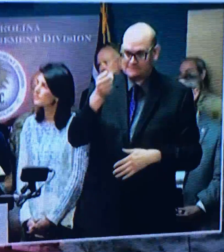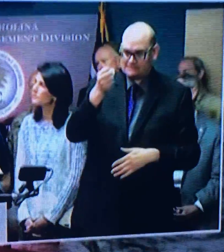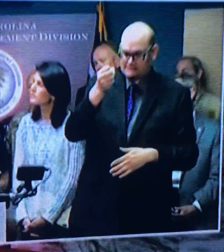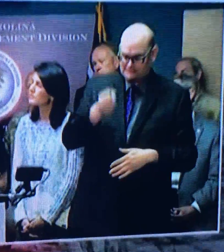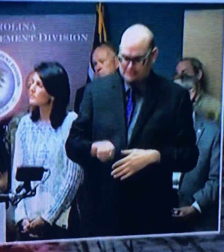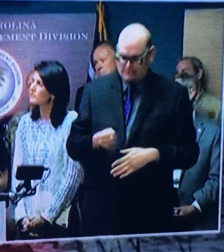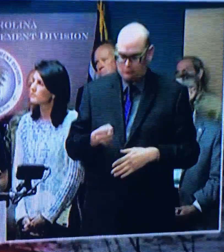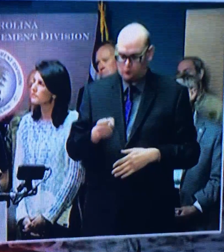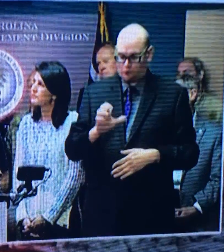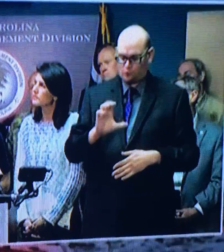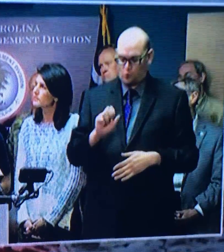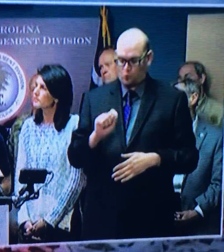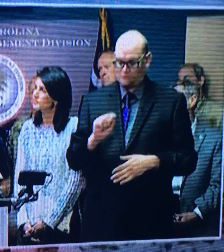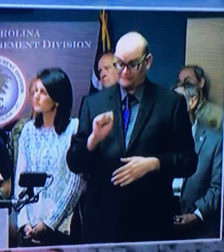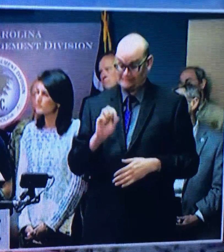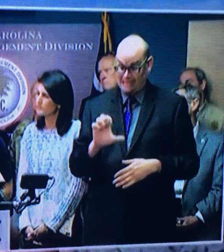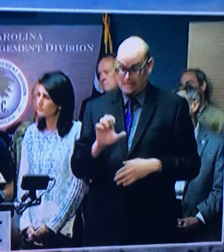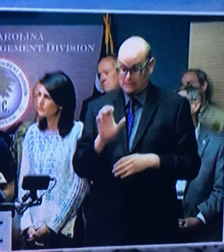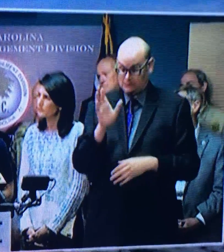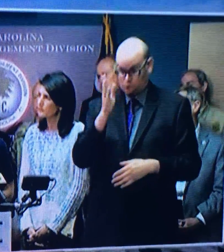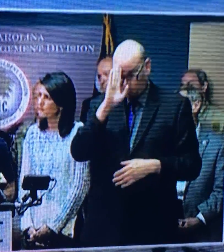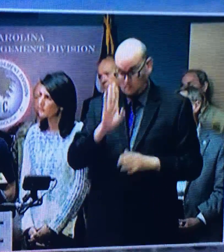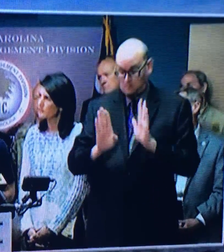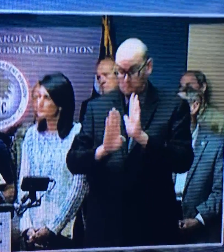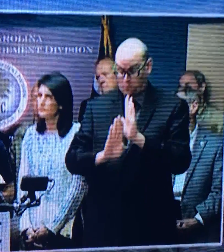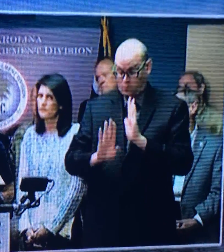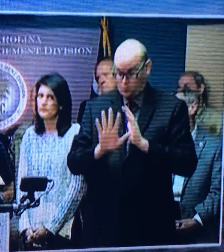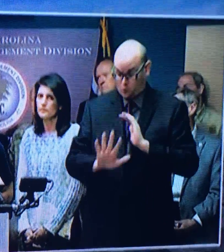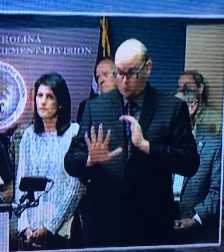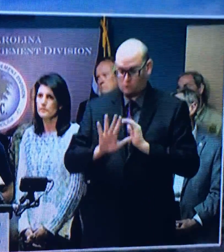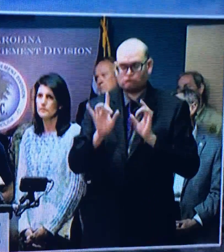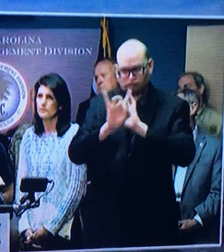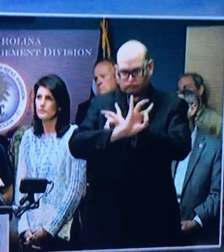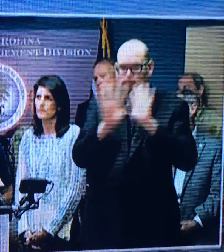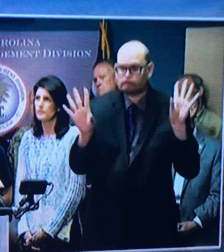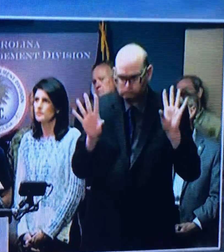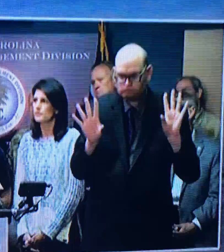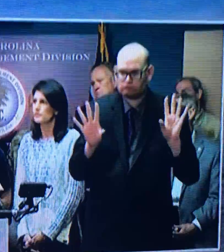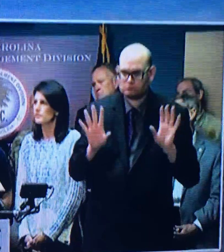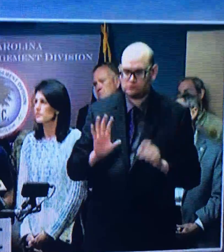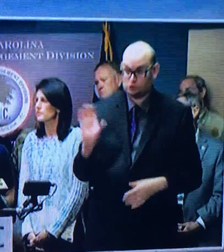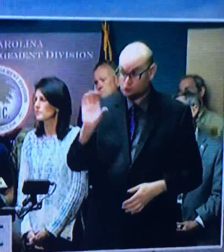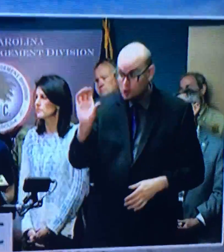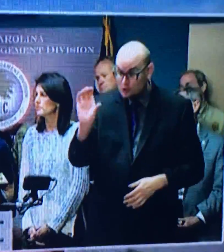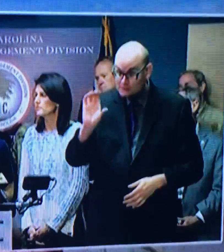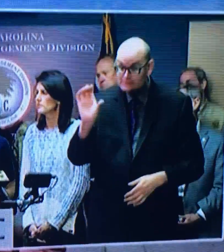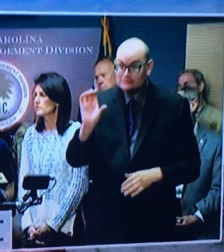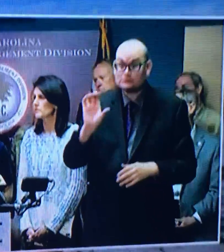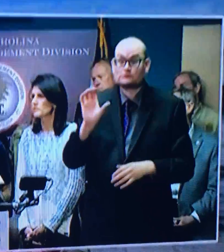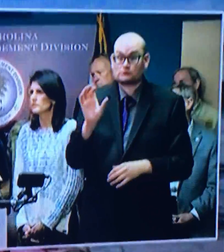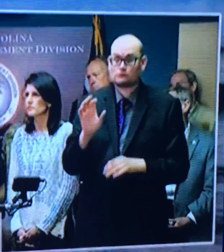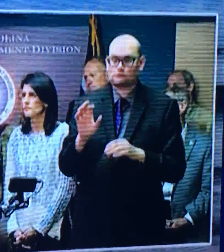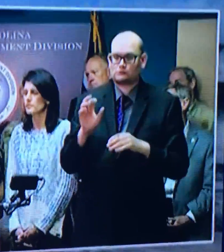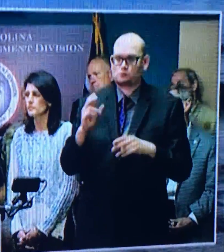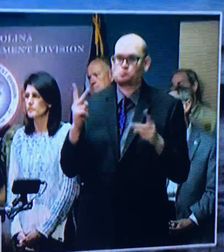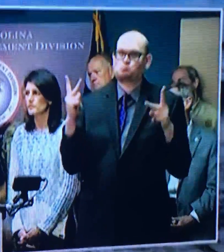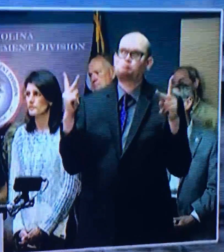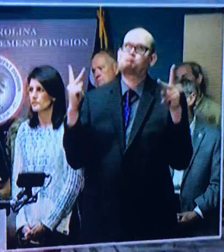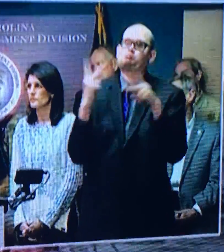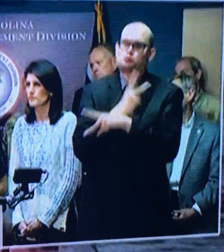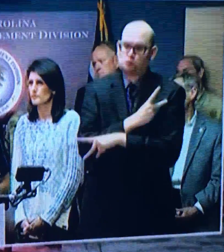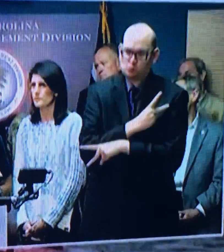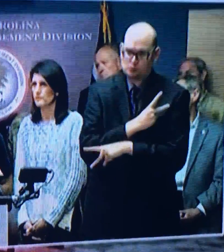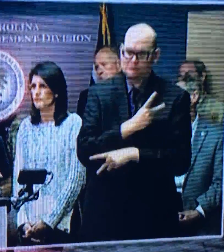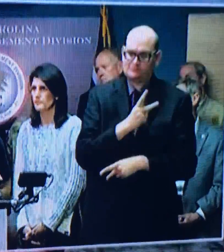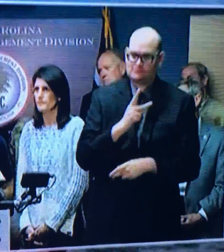Carolina. In fact, if you live in or south of Charleston, the storm surge with this storm is likely to be greater than what was experienced during